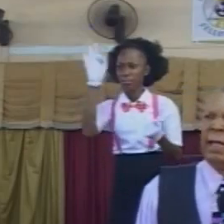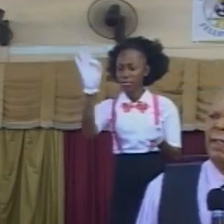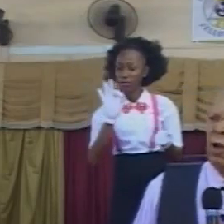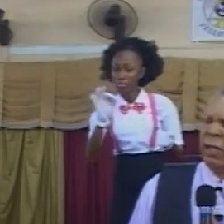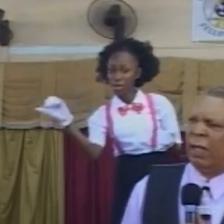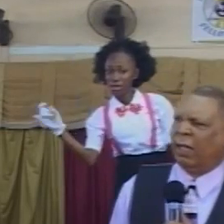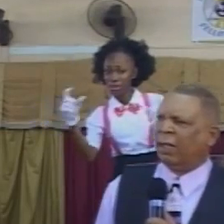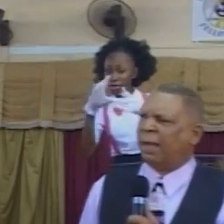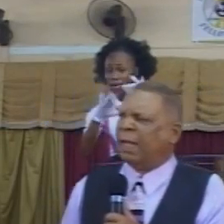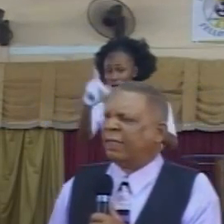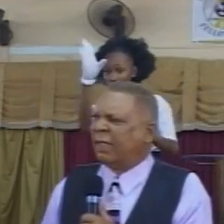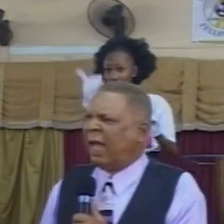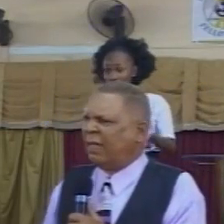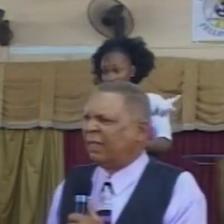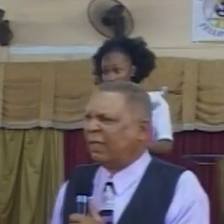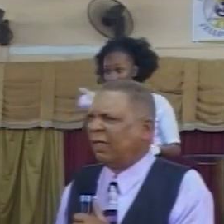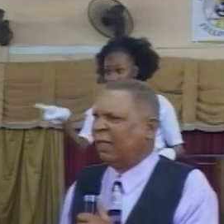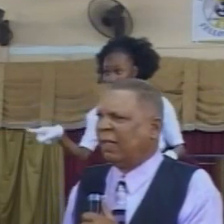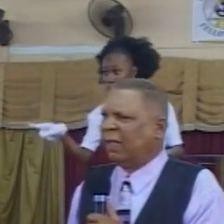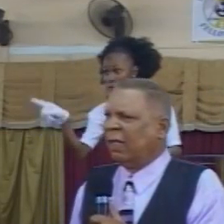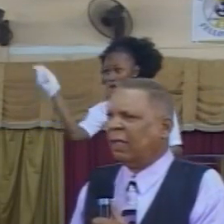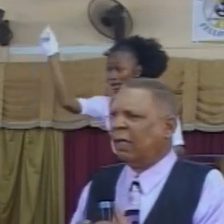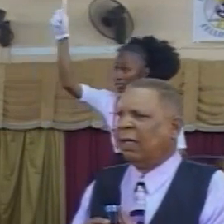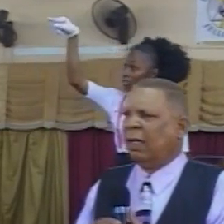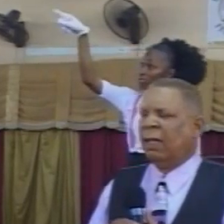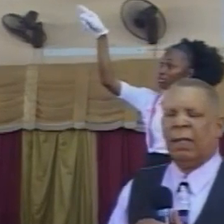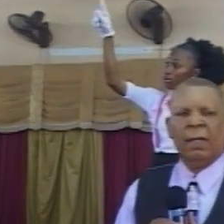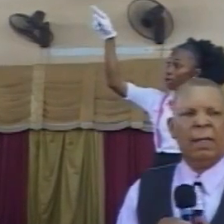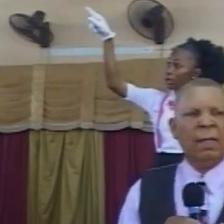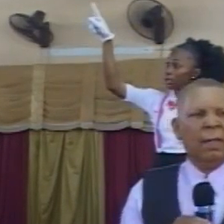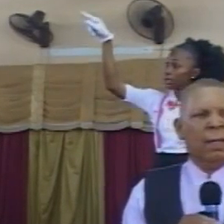And like the sun that melts the ice,